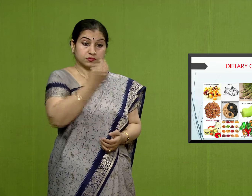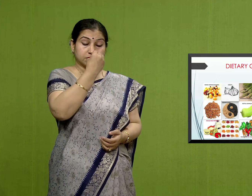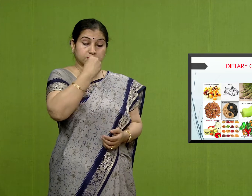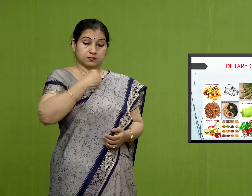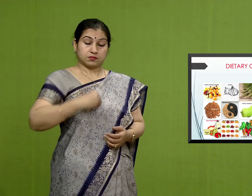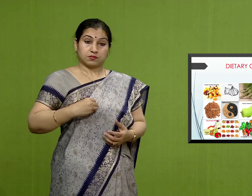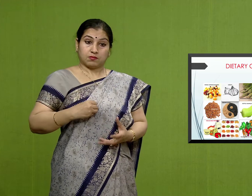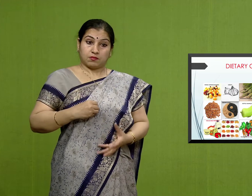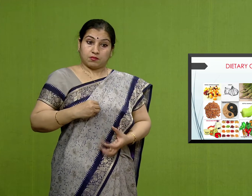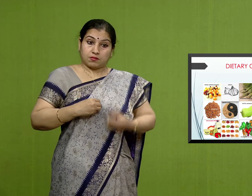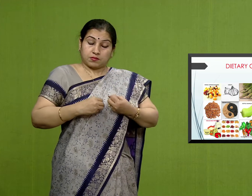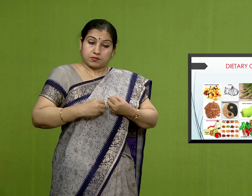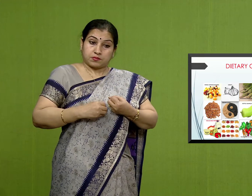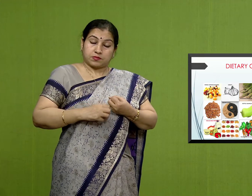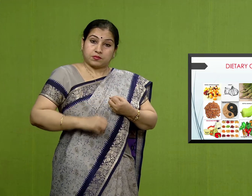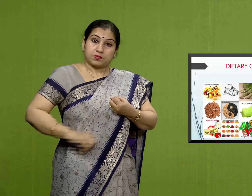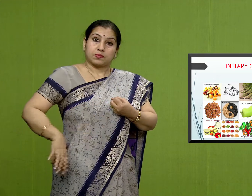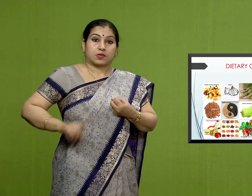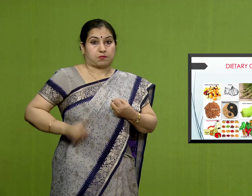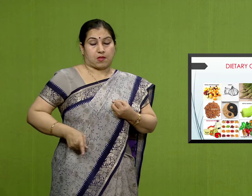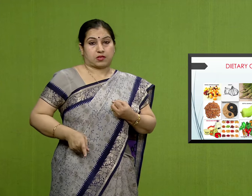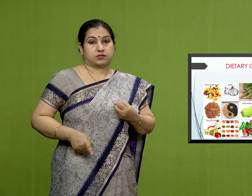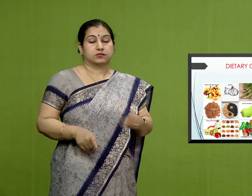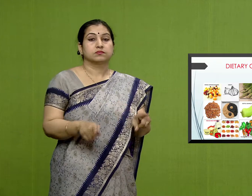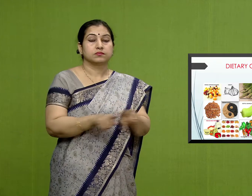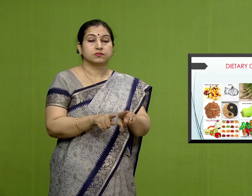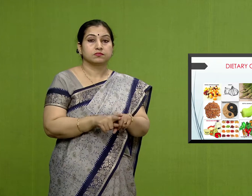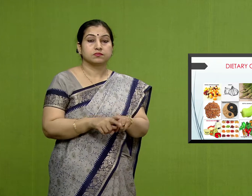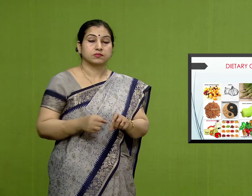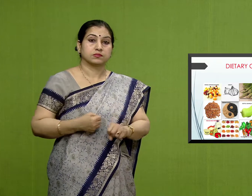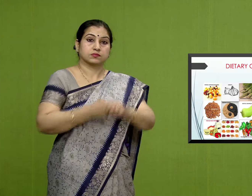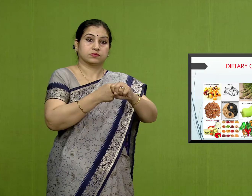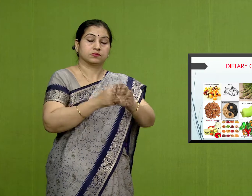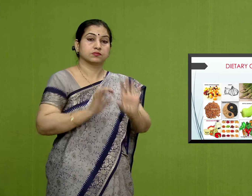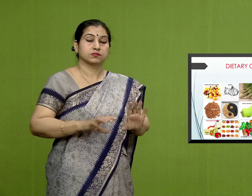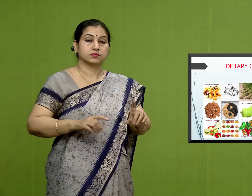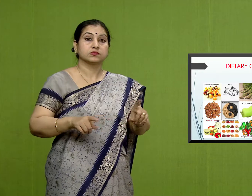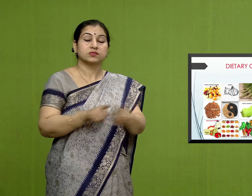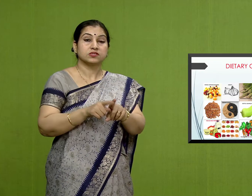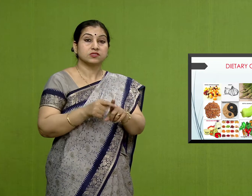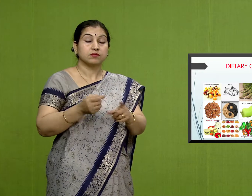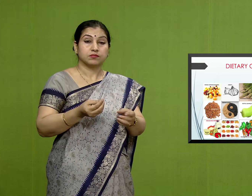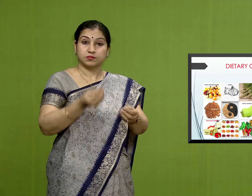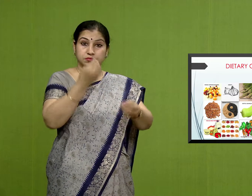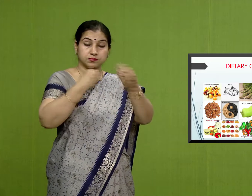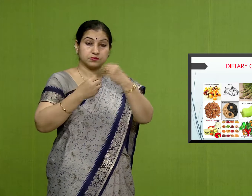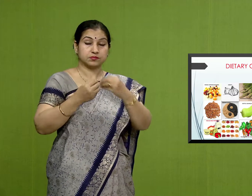be digestible and support production of sufficient breast